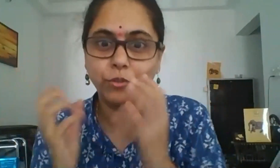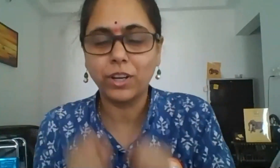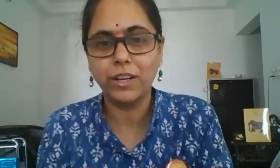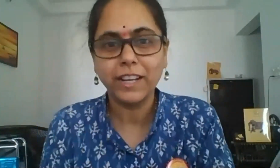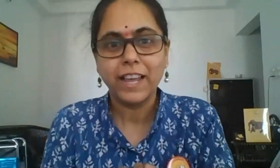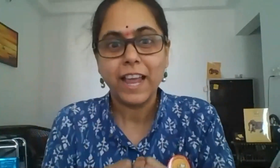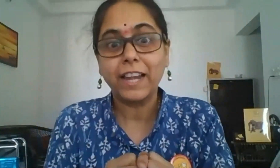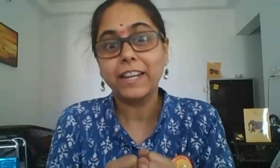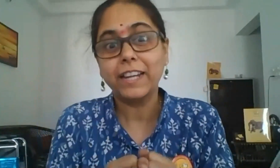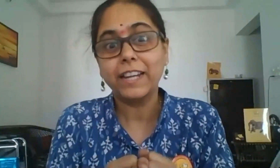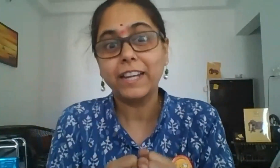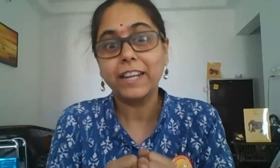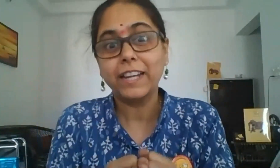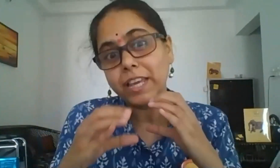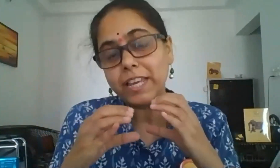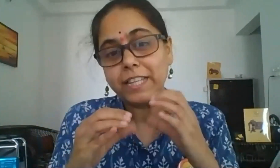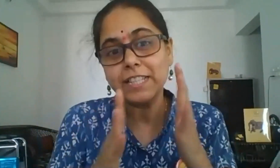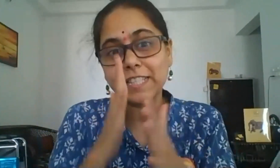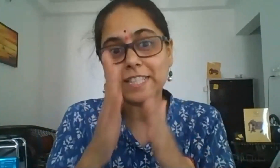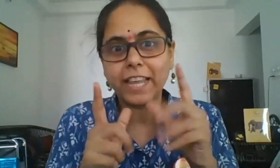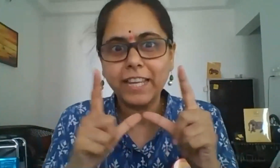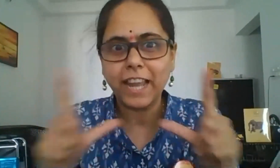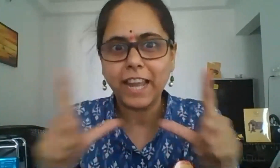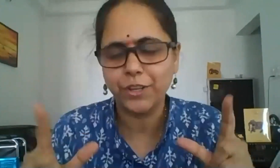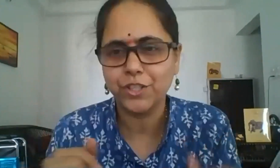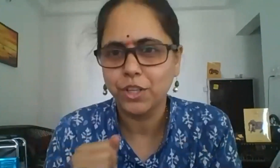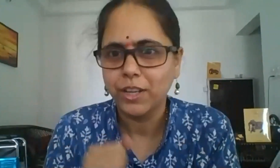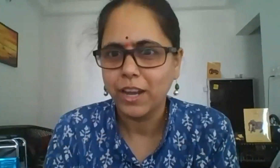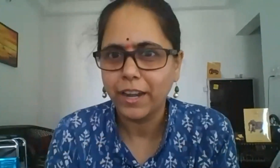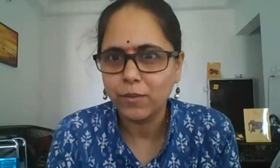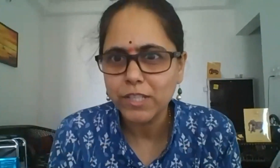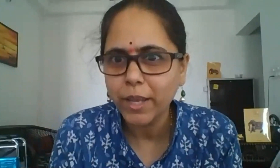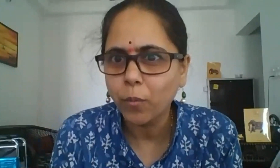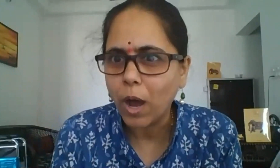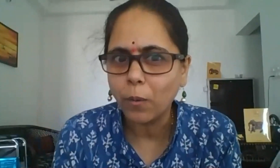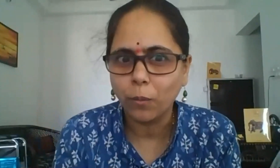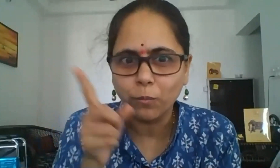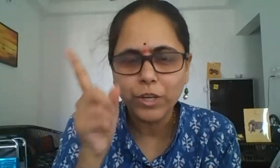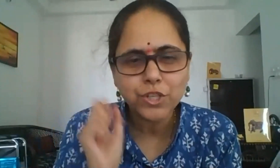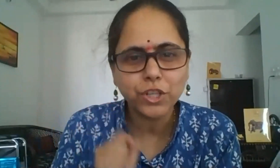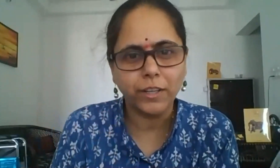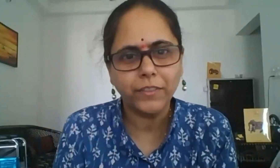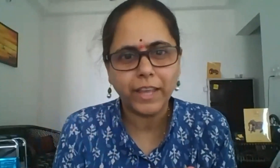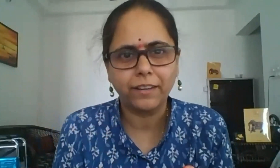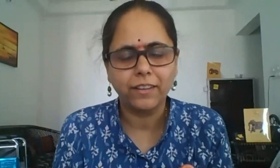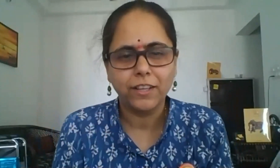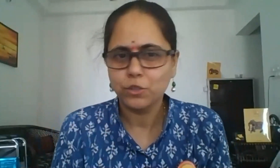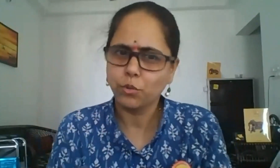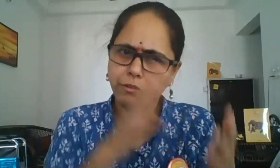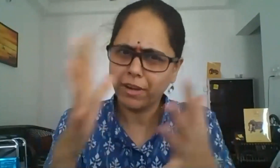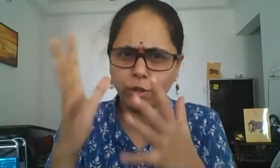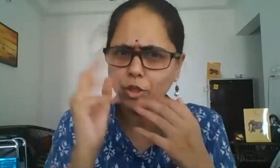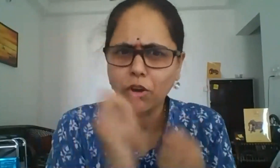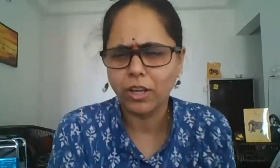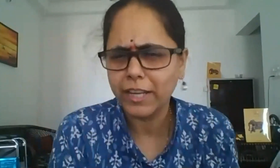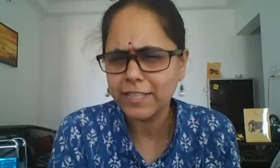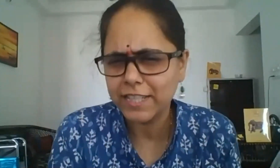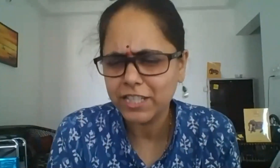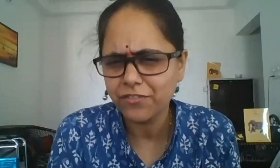world and talking in sign language. And I was like, wow, we should learn that. So we went to the organization. We